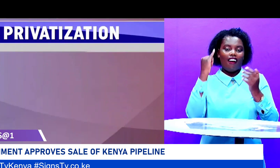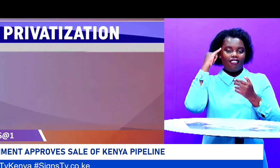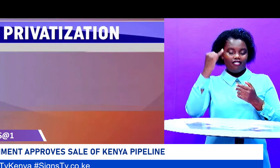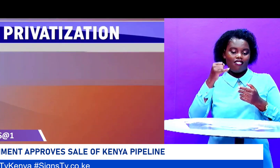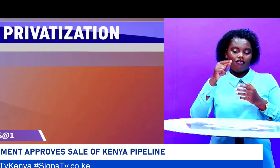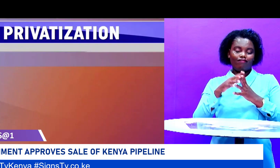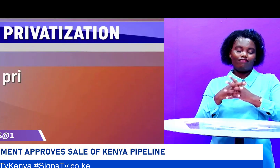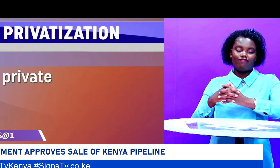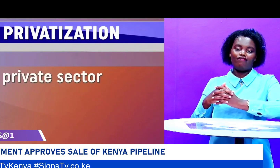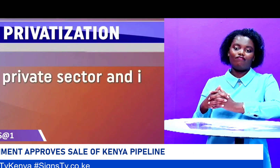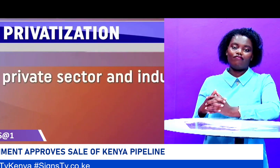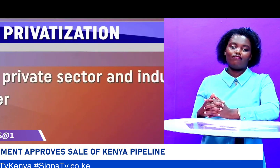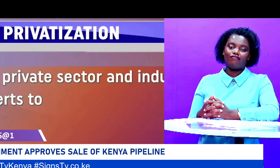resulted in the resolution.